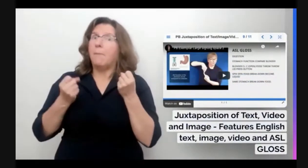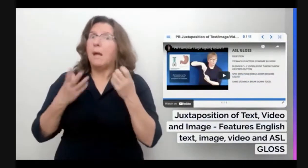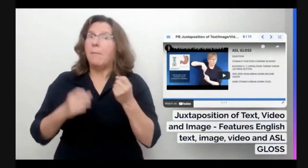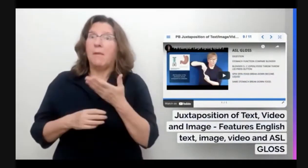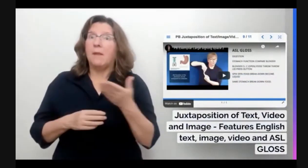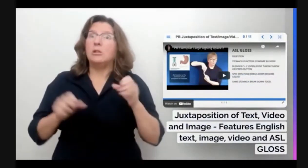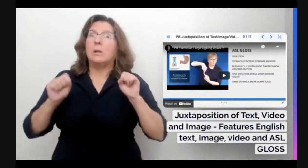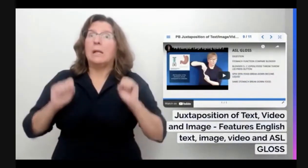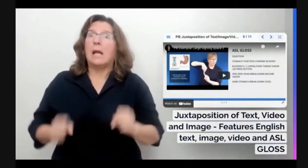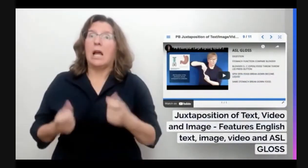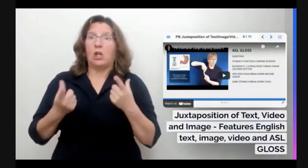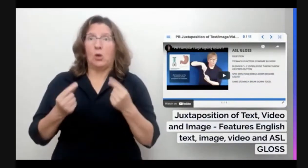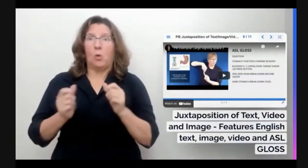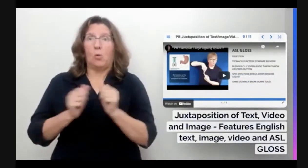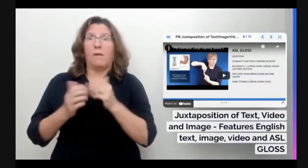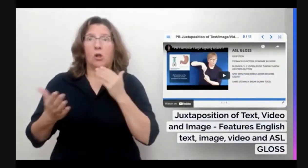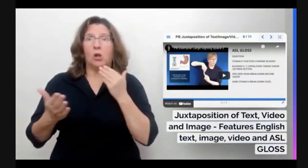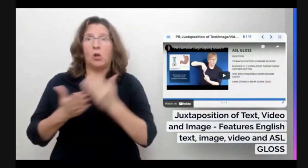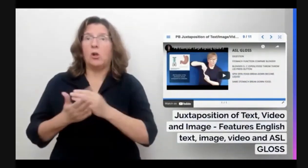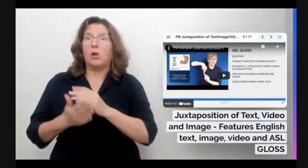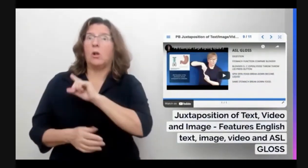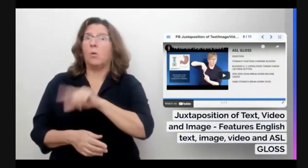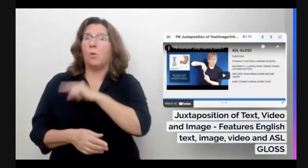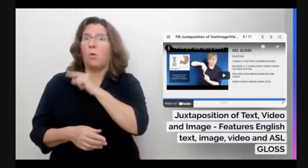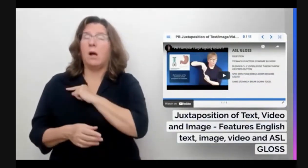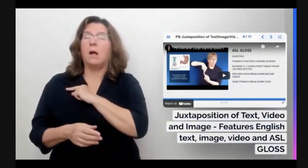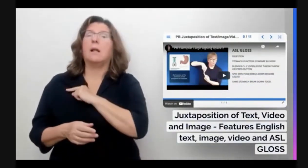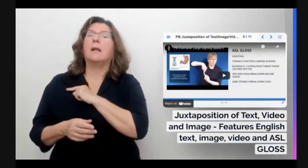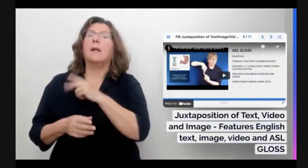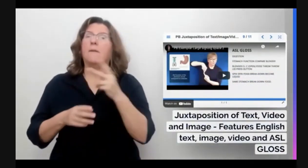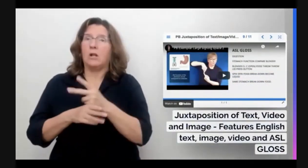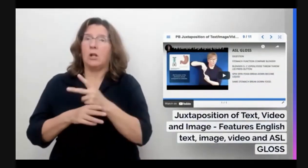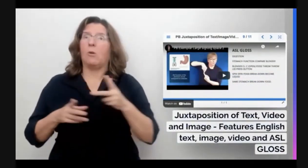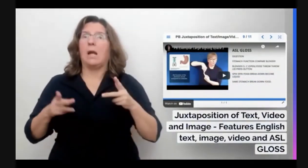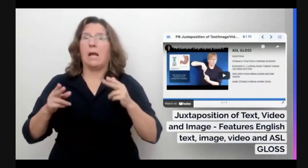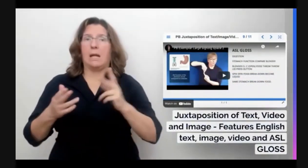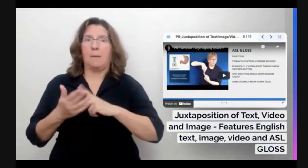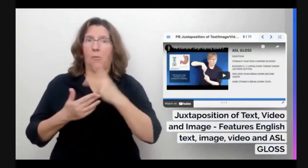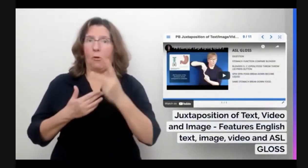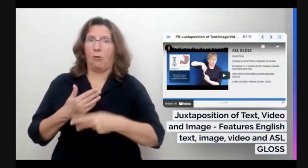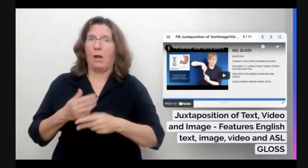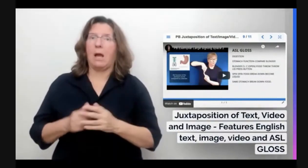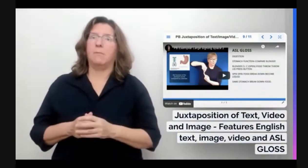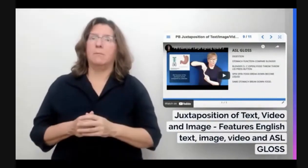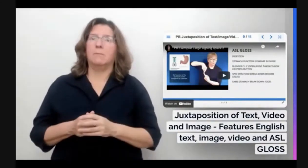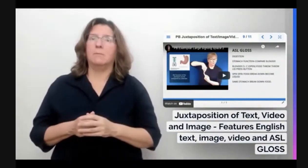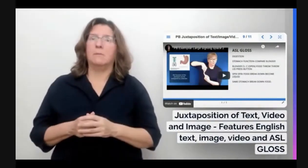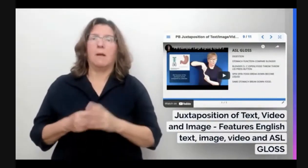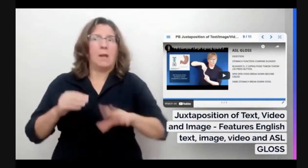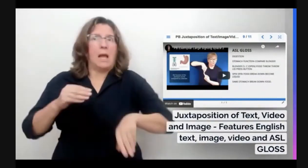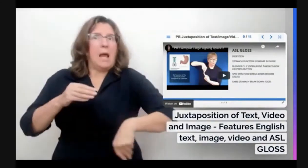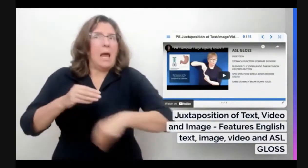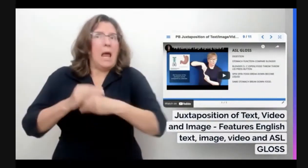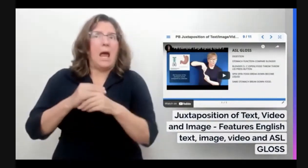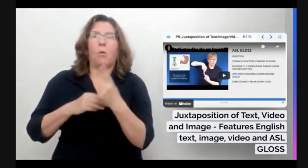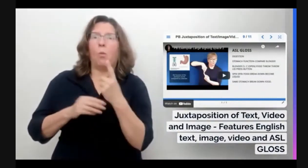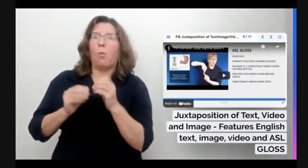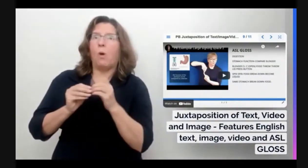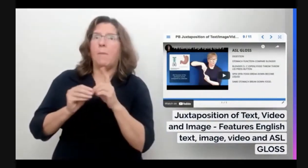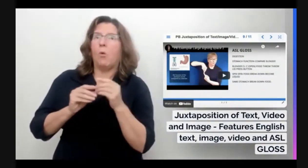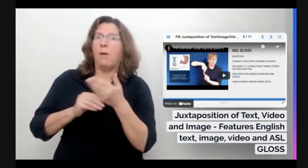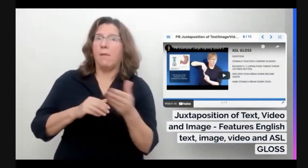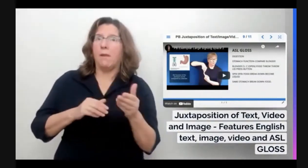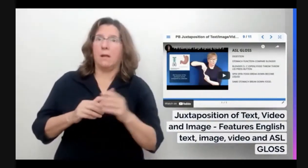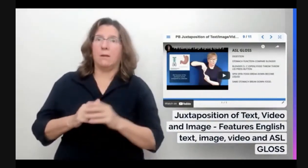You can achieve many effective design layouts with good quality video editing programs. In